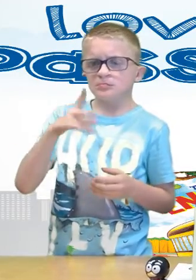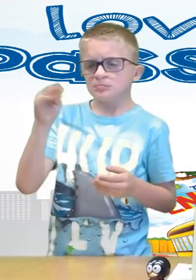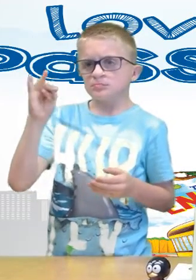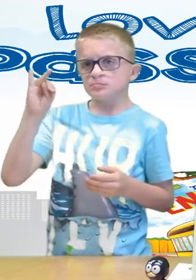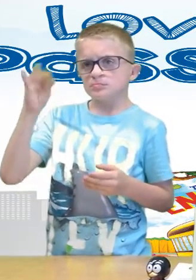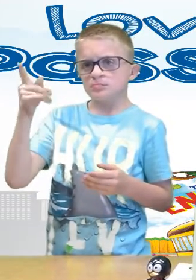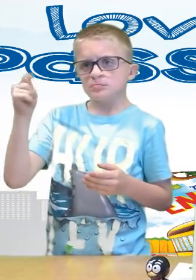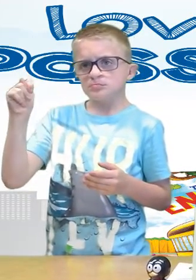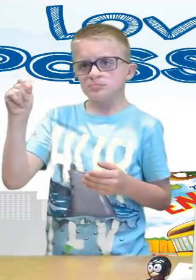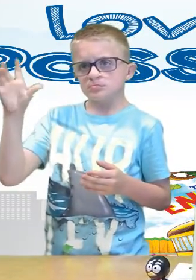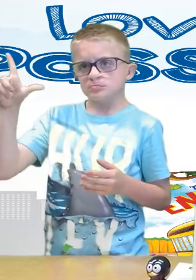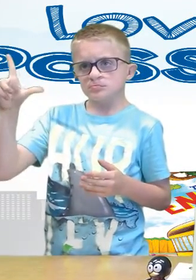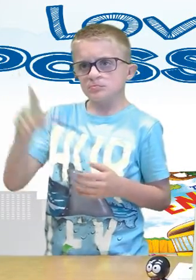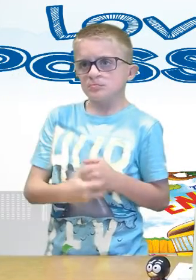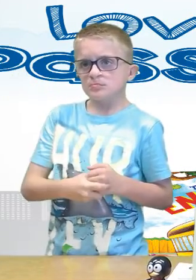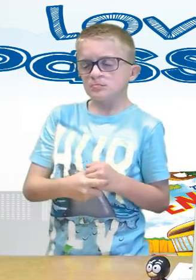Miles, room 5,